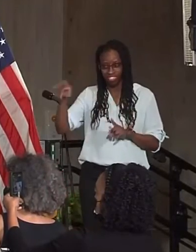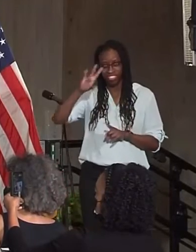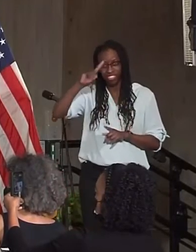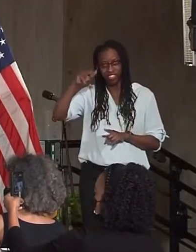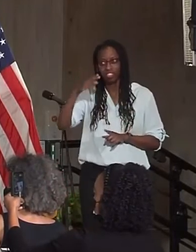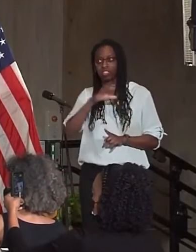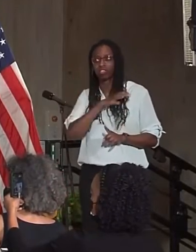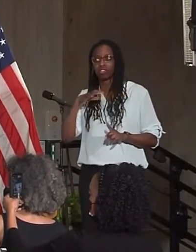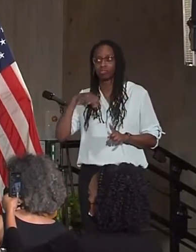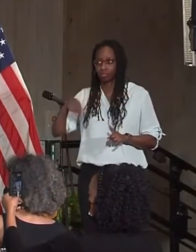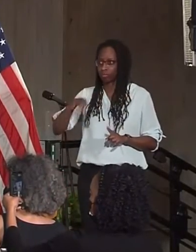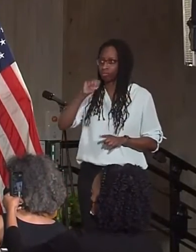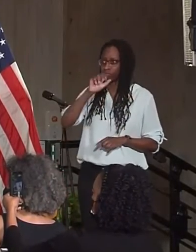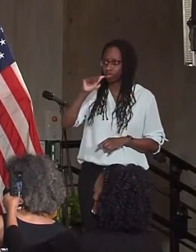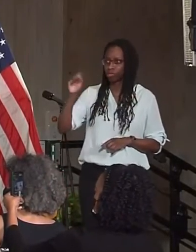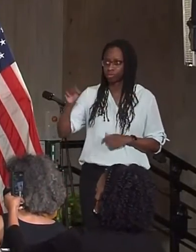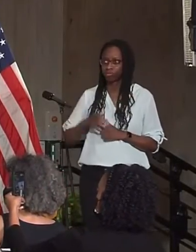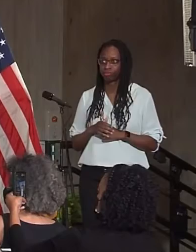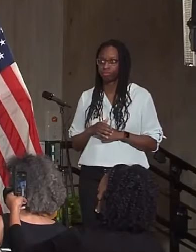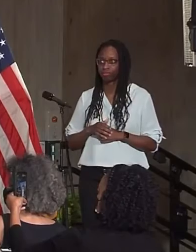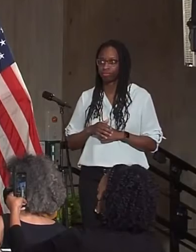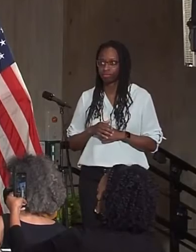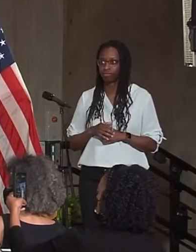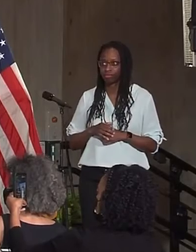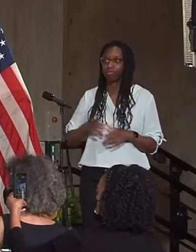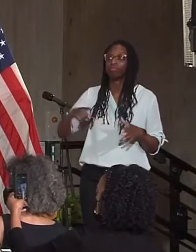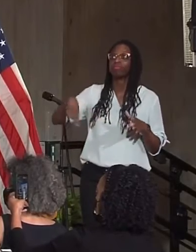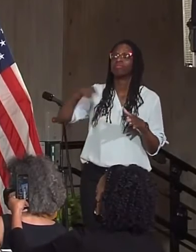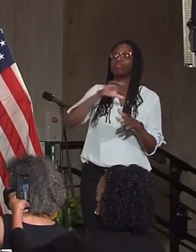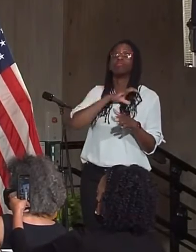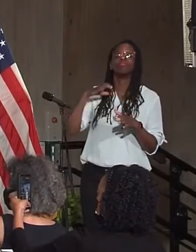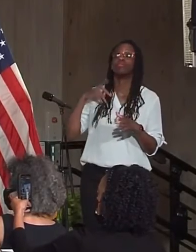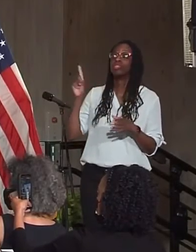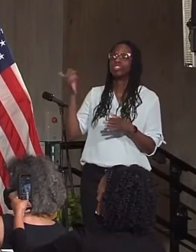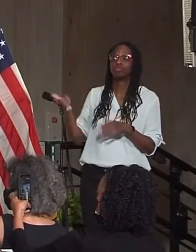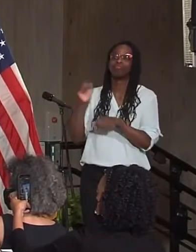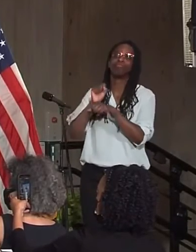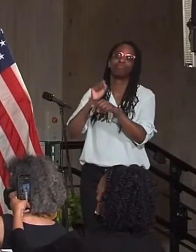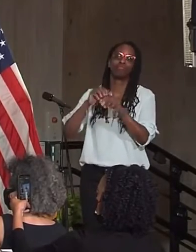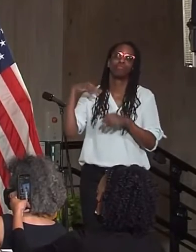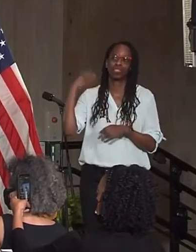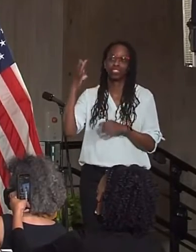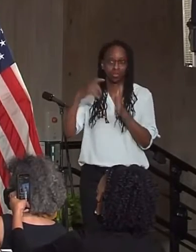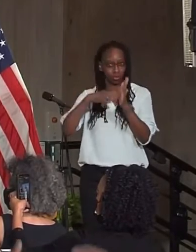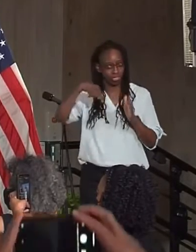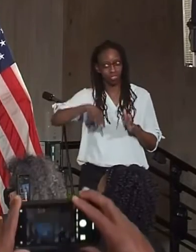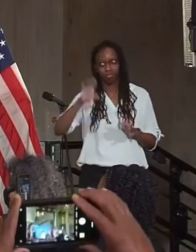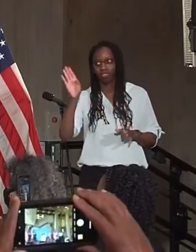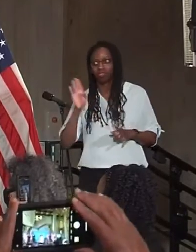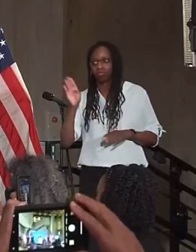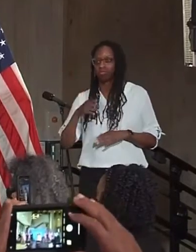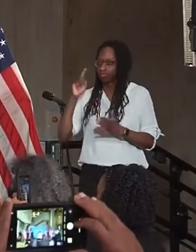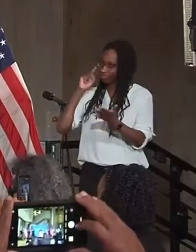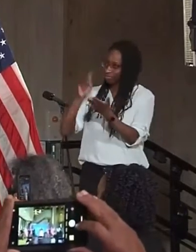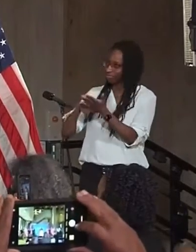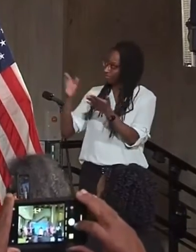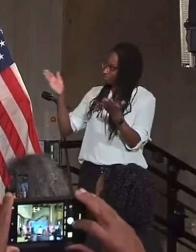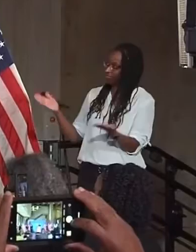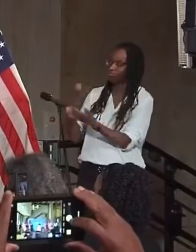of Representatives. I introduce to you the one and only Honorable Ayanna